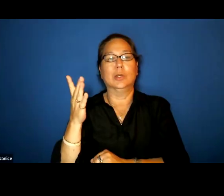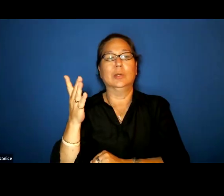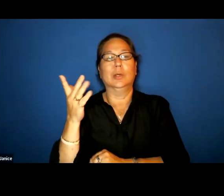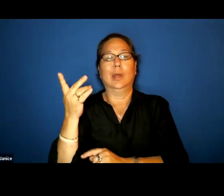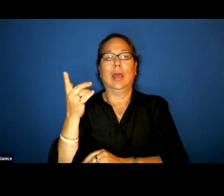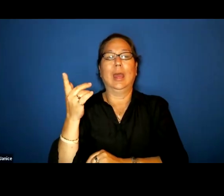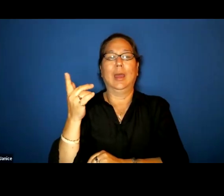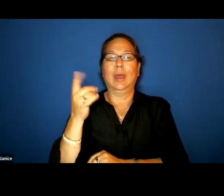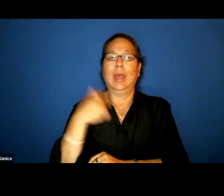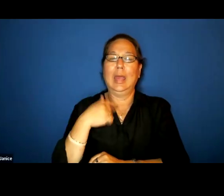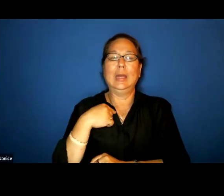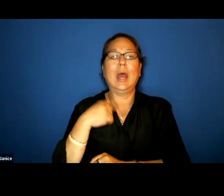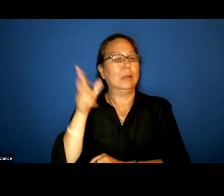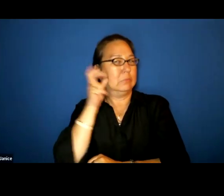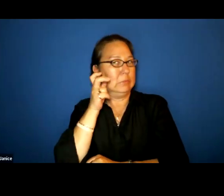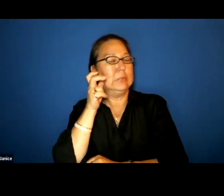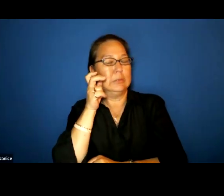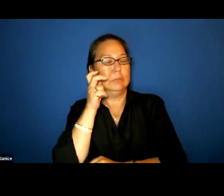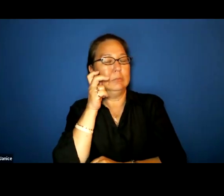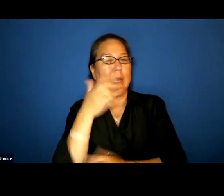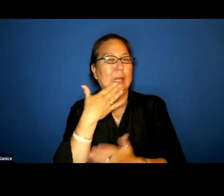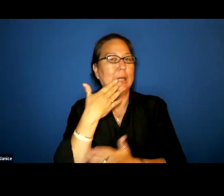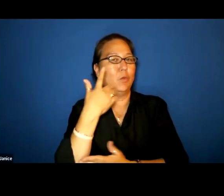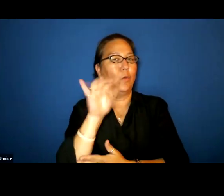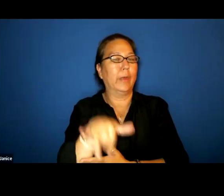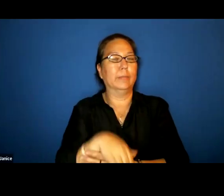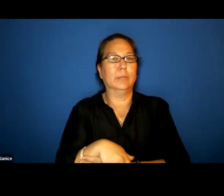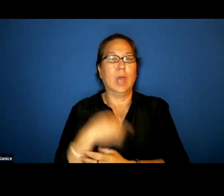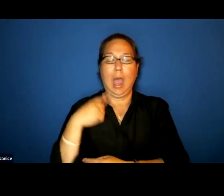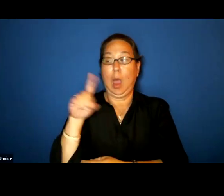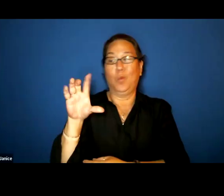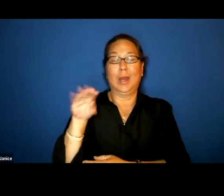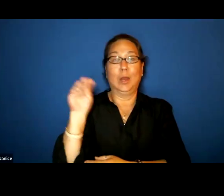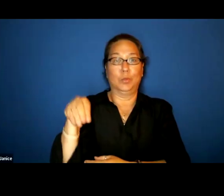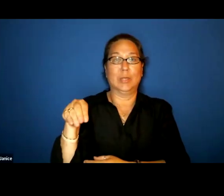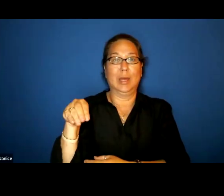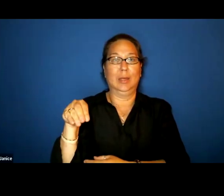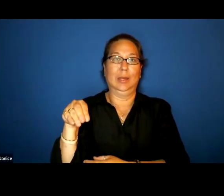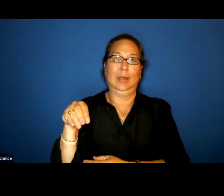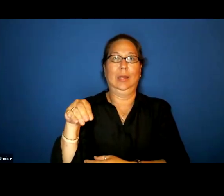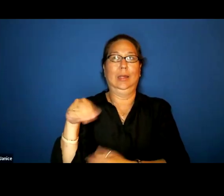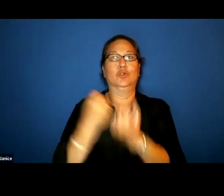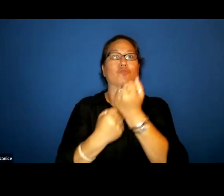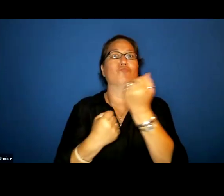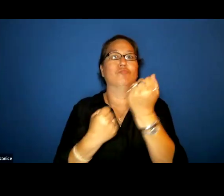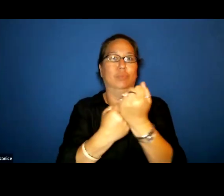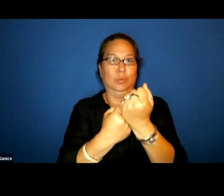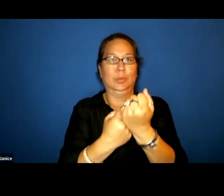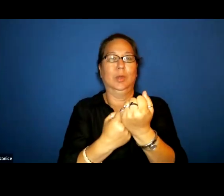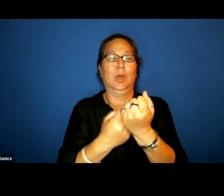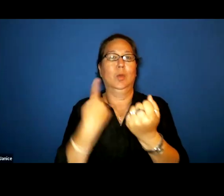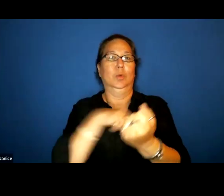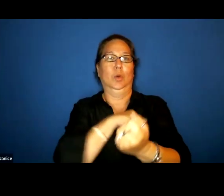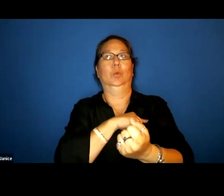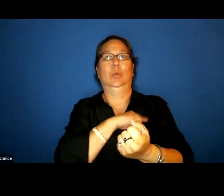thank you for that. But I am 100% in favor of what we lay out at the end